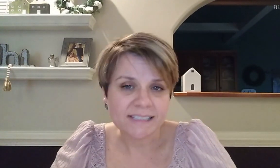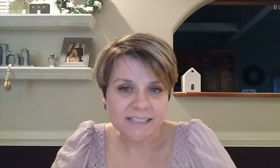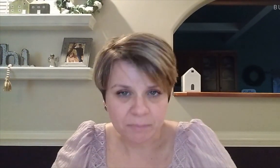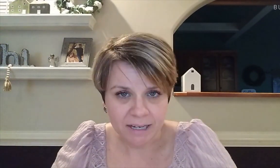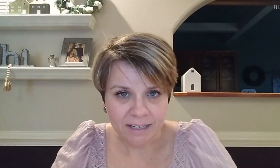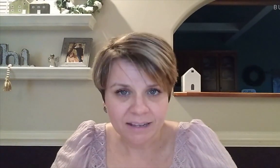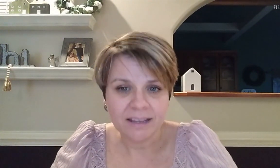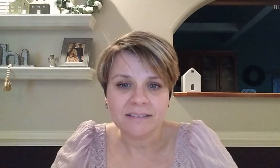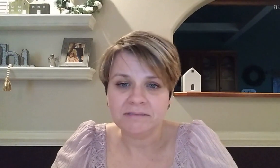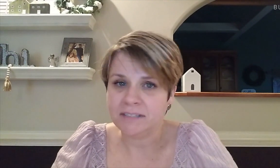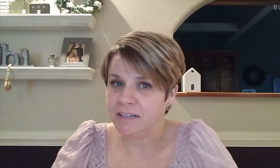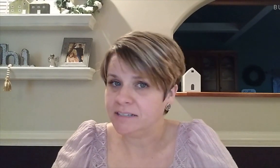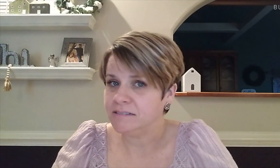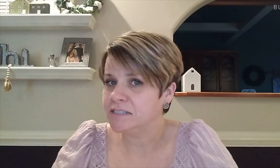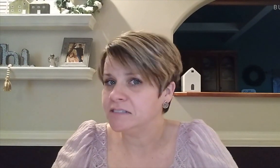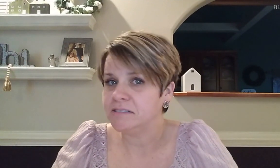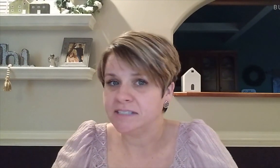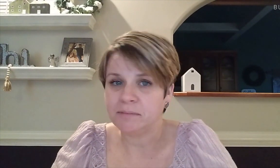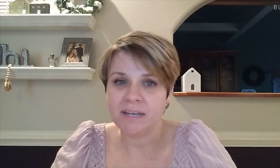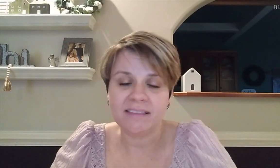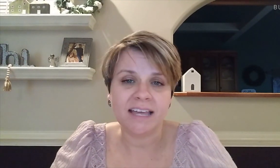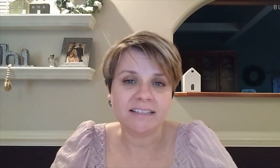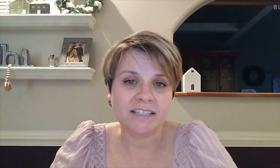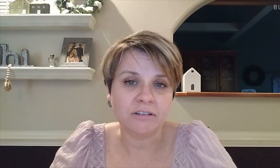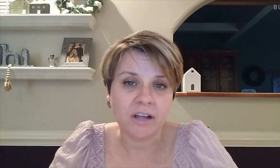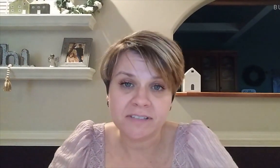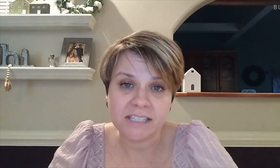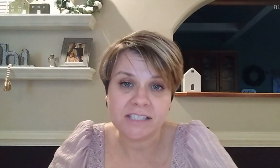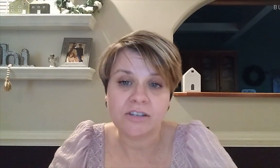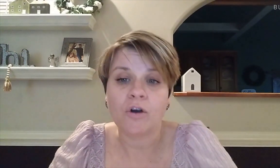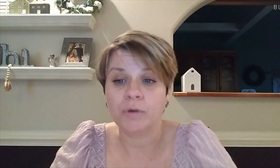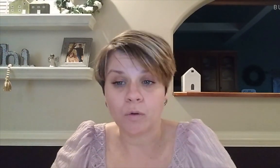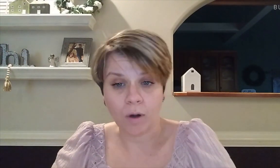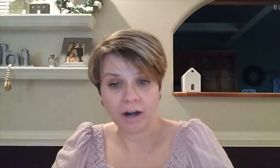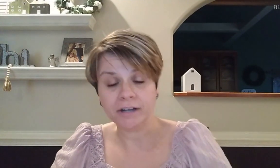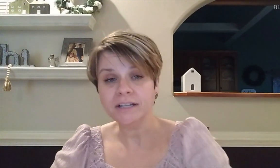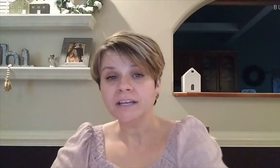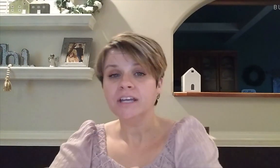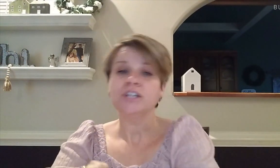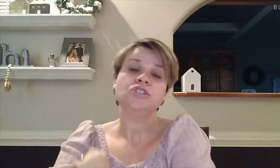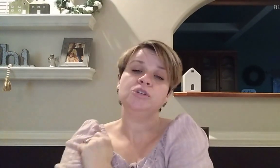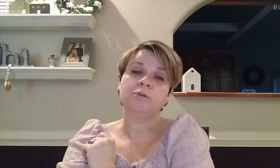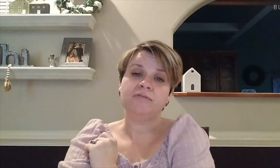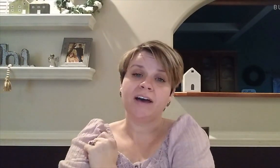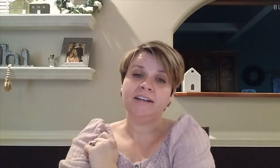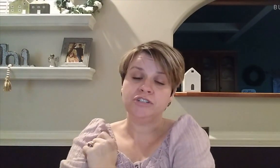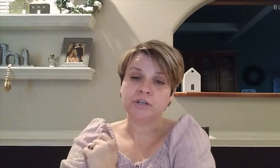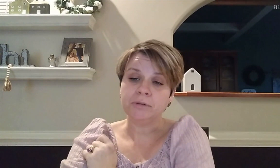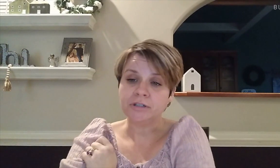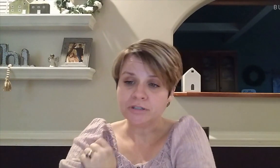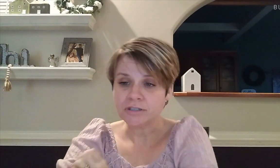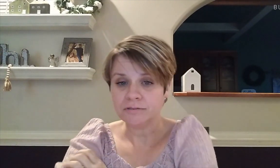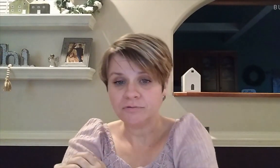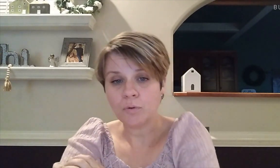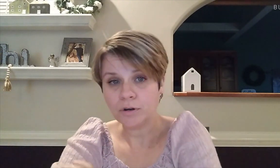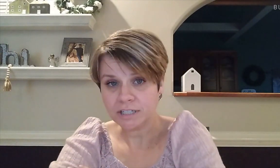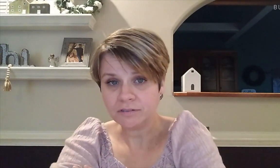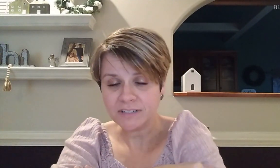this mean? Does it mean that dental offices are required to provide interpreters for dental